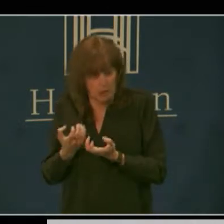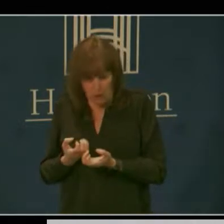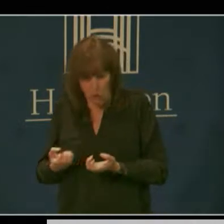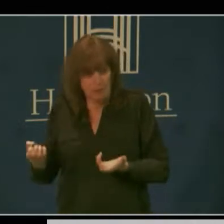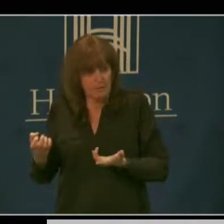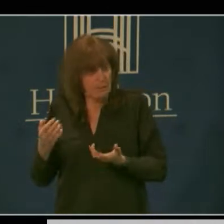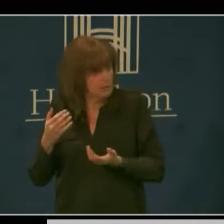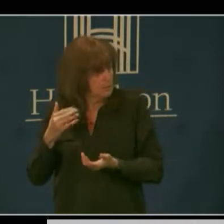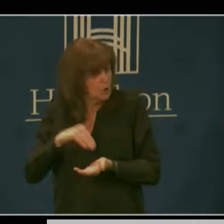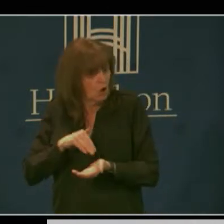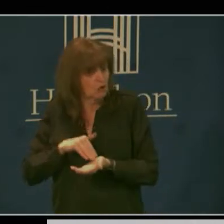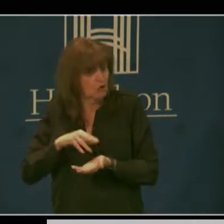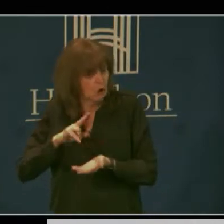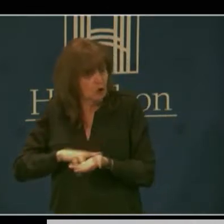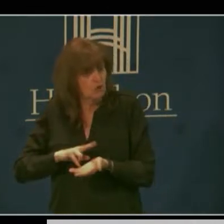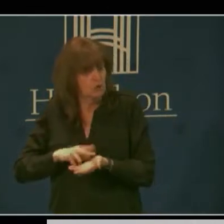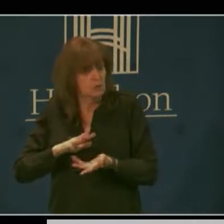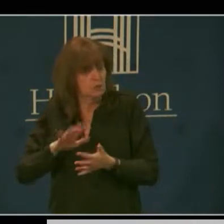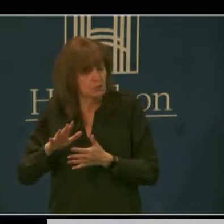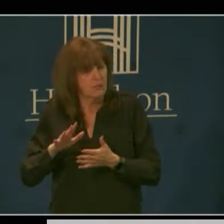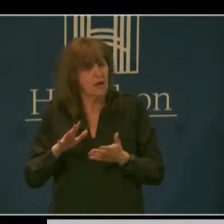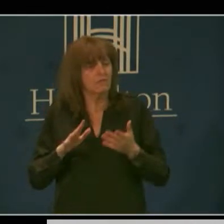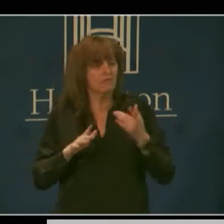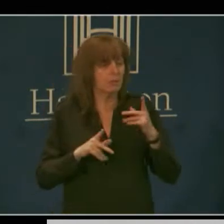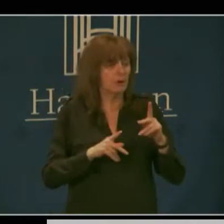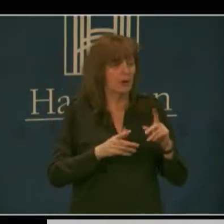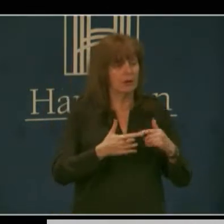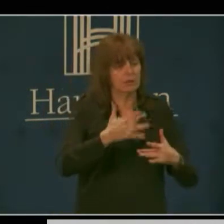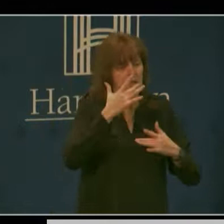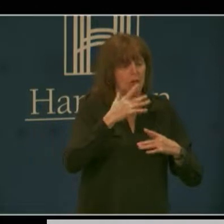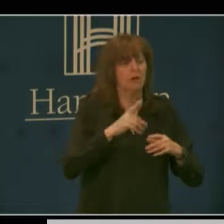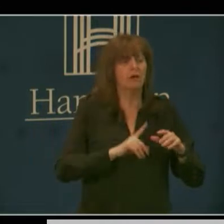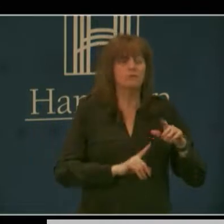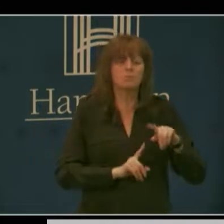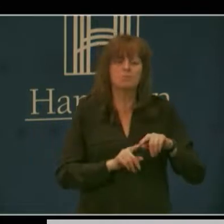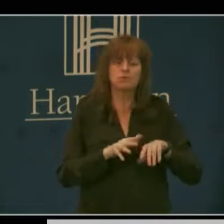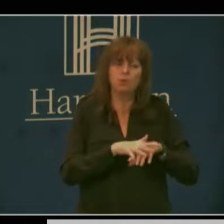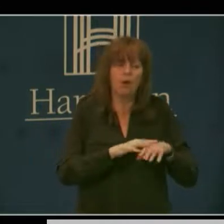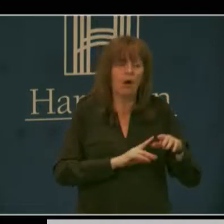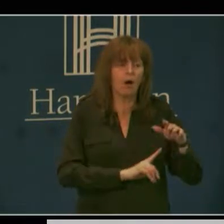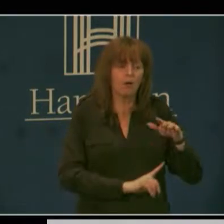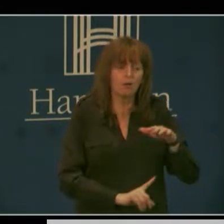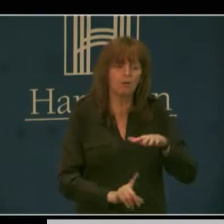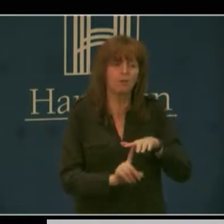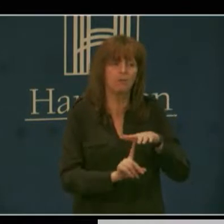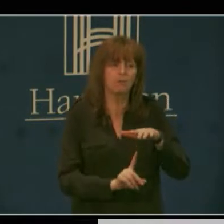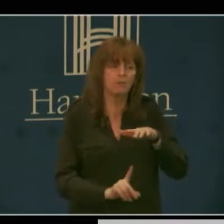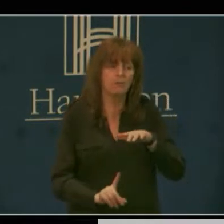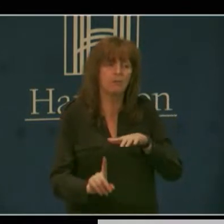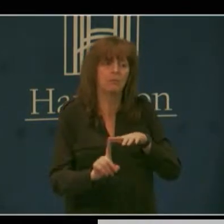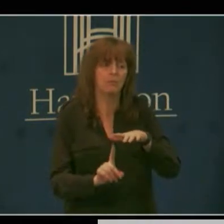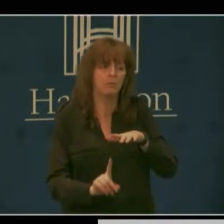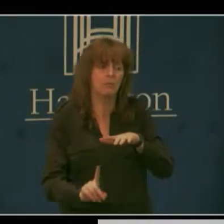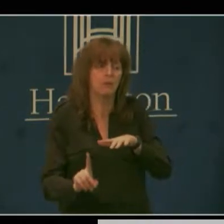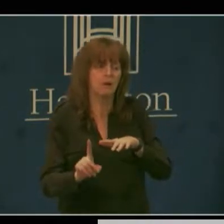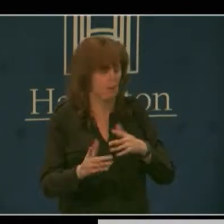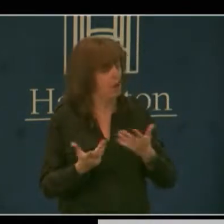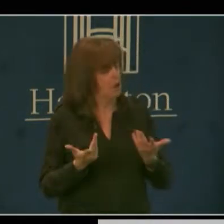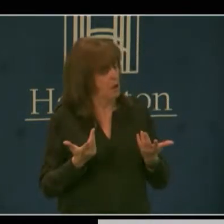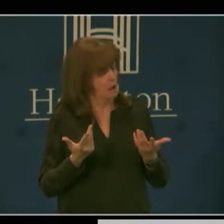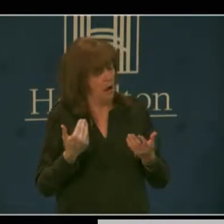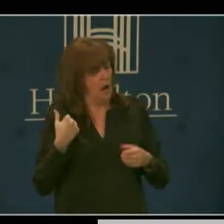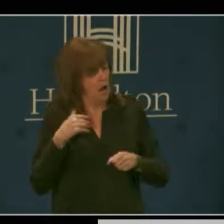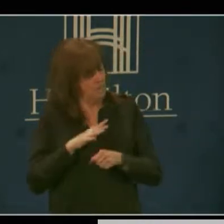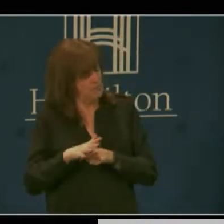need healthcare, so that there are the resources there, so that our colleagues in the hospitals, in the clinics, can provide that care and not